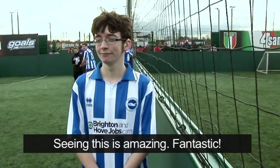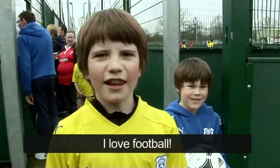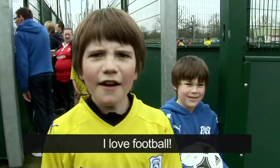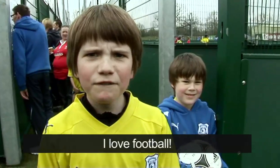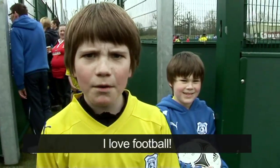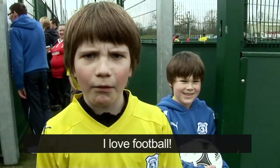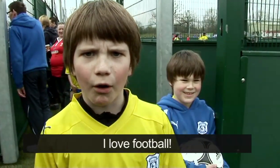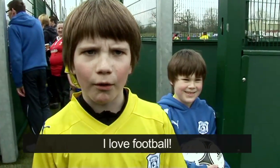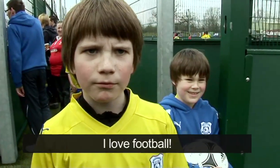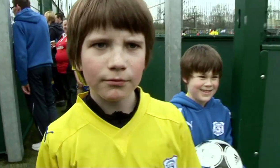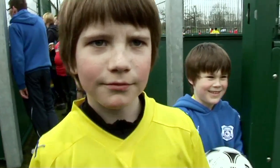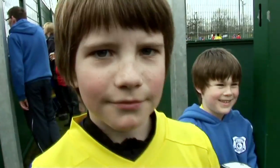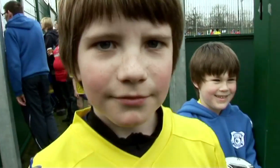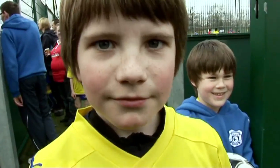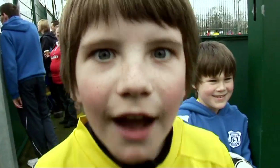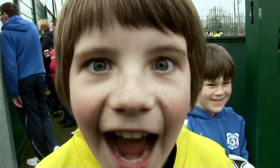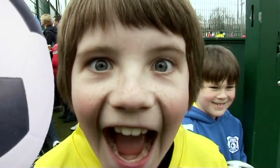I love football.